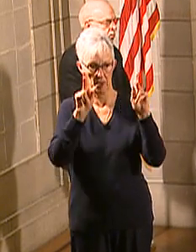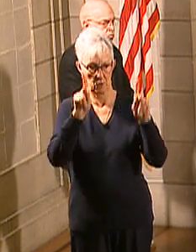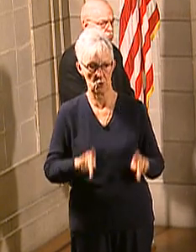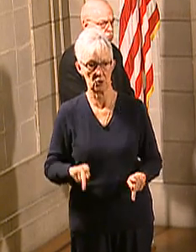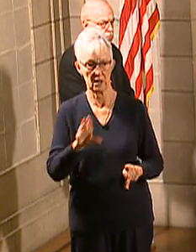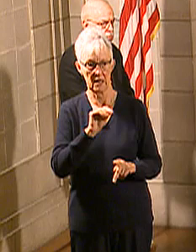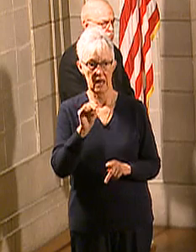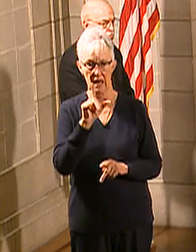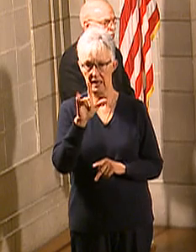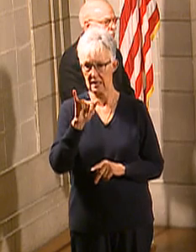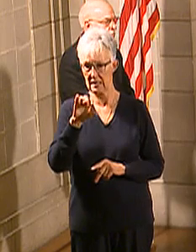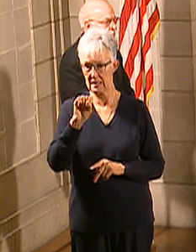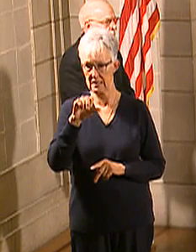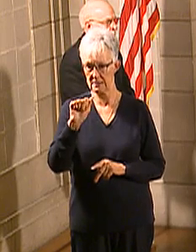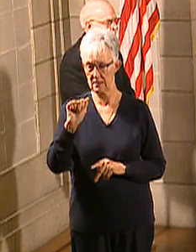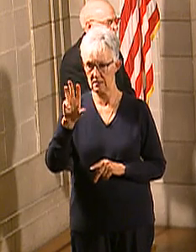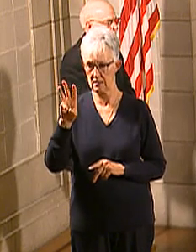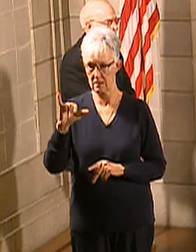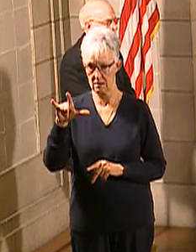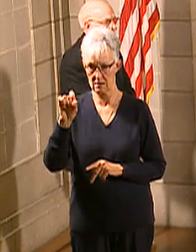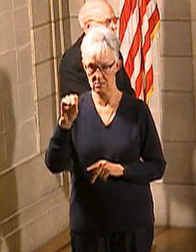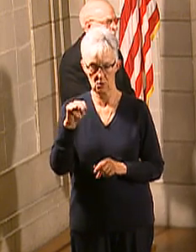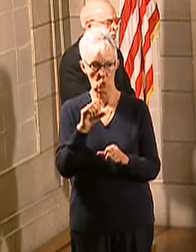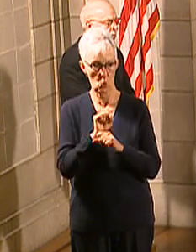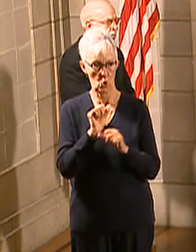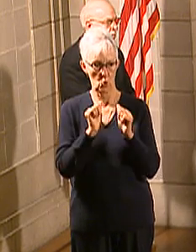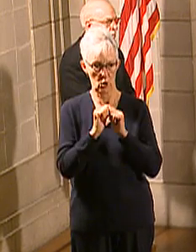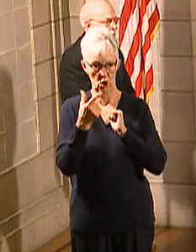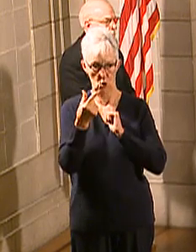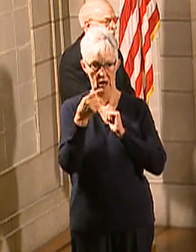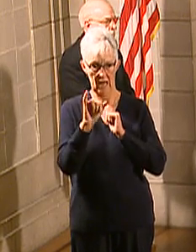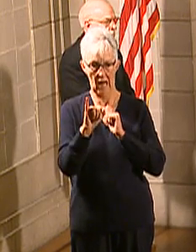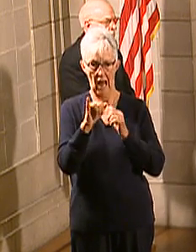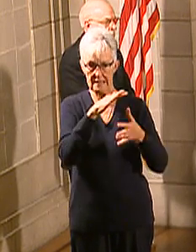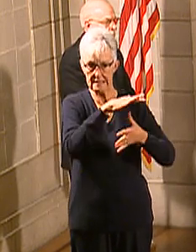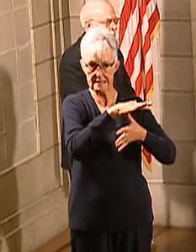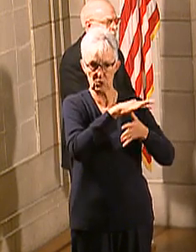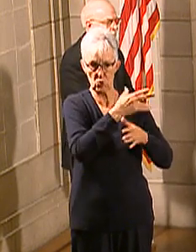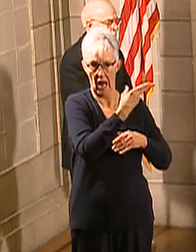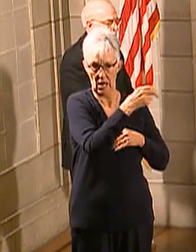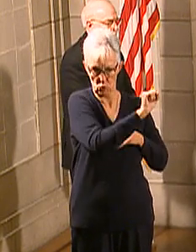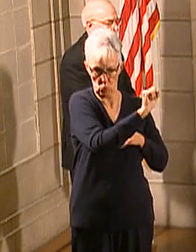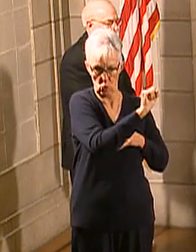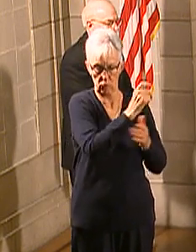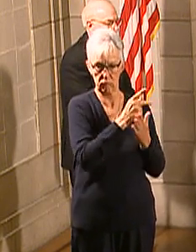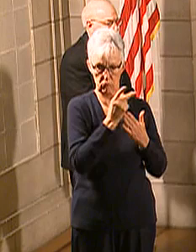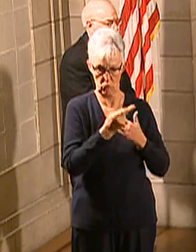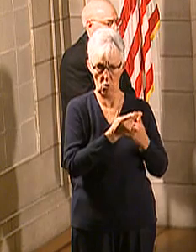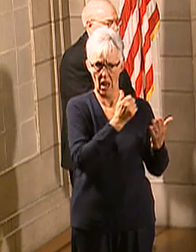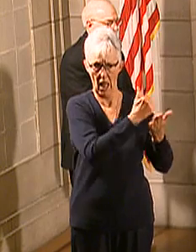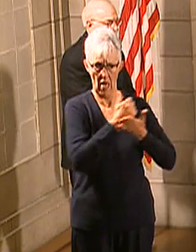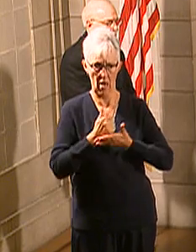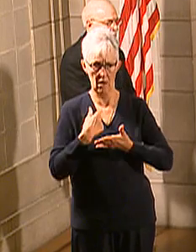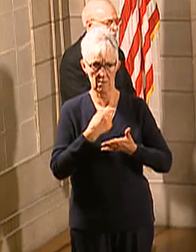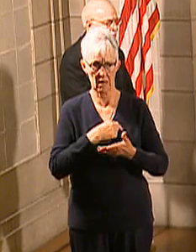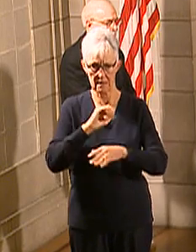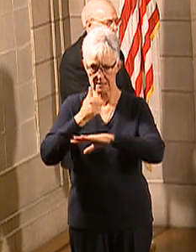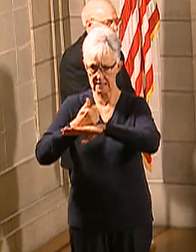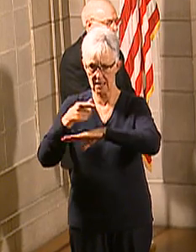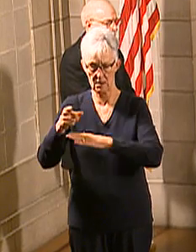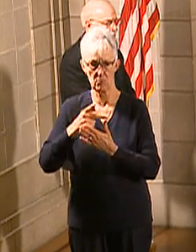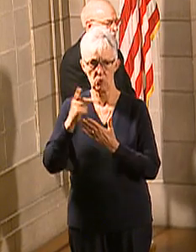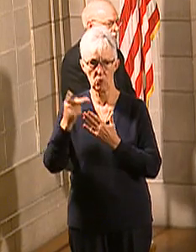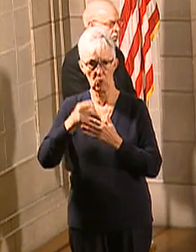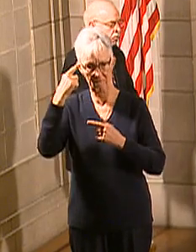Wilson with her leadership in working with the Grand Island Senior High program help us get this going for the adults, so that if there